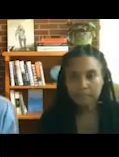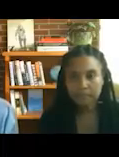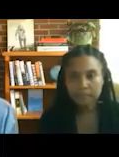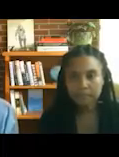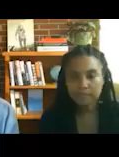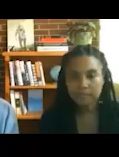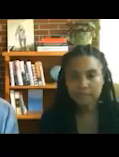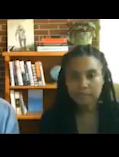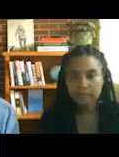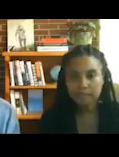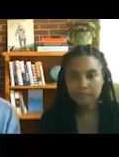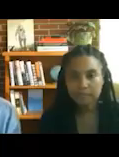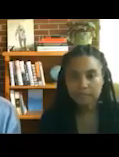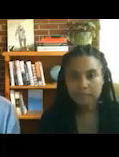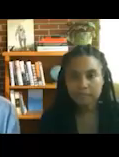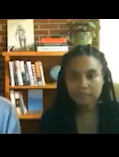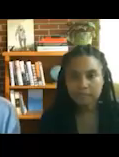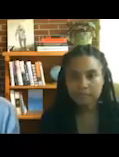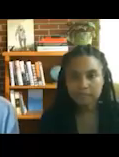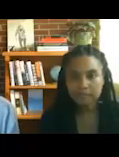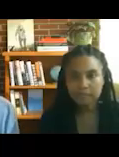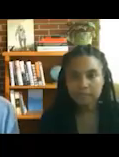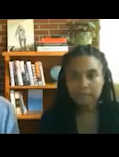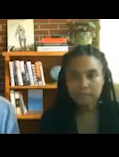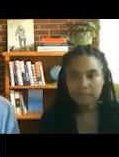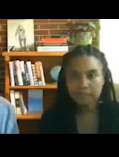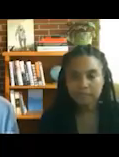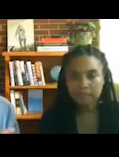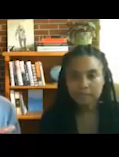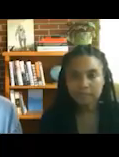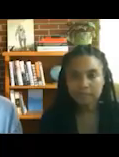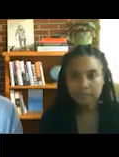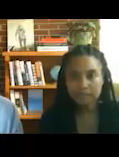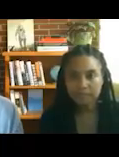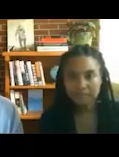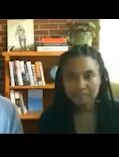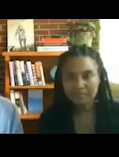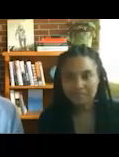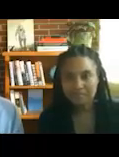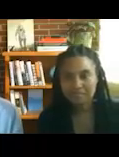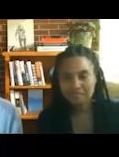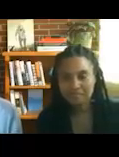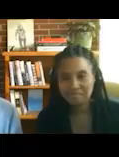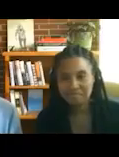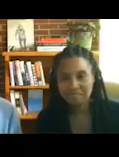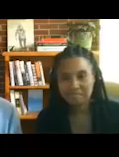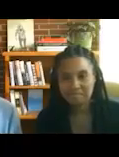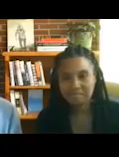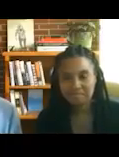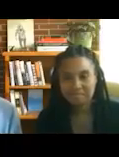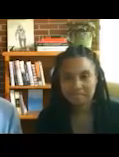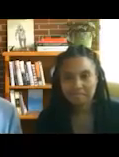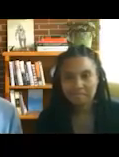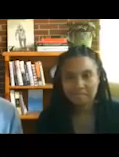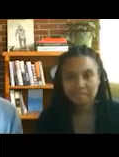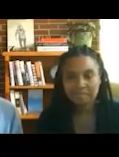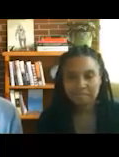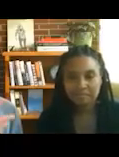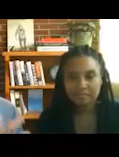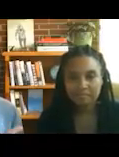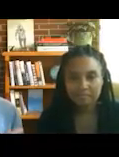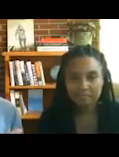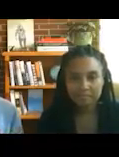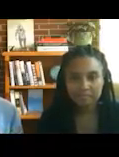who's the person who's sitting next to you? And I look around and I say, oh, it's Tanya. And I'm able